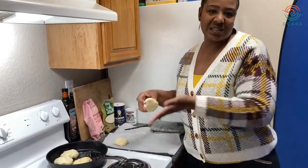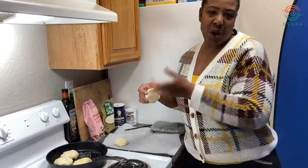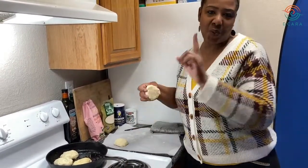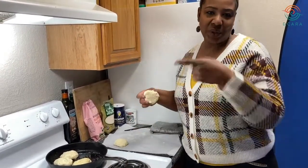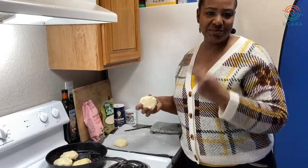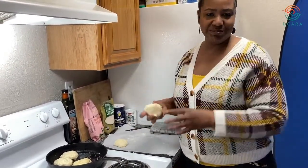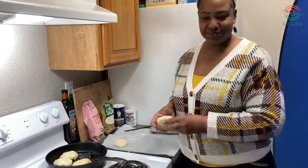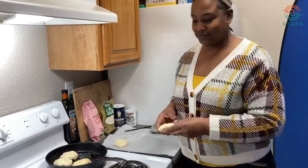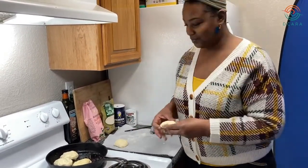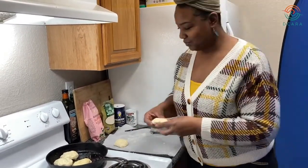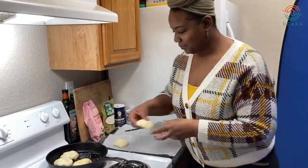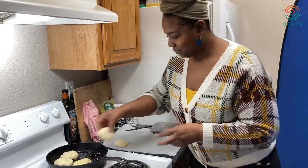prefer the one side.